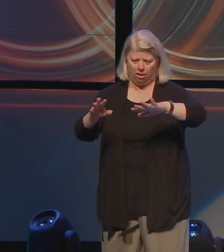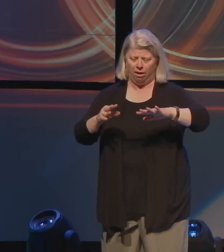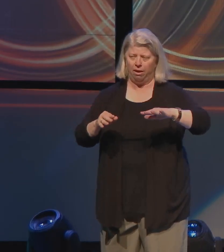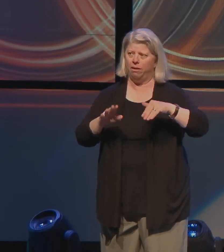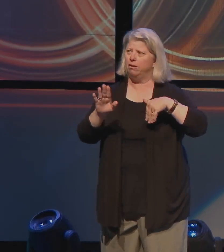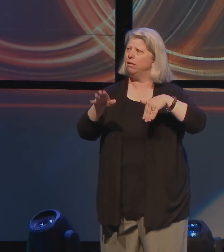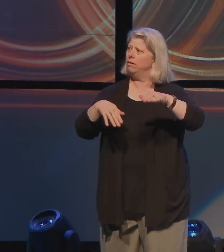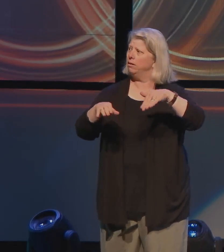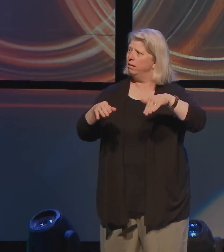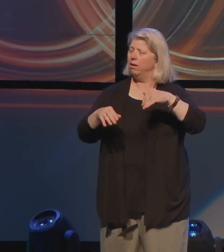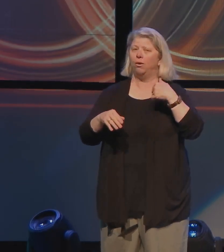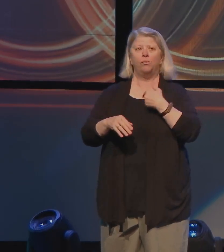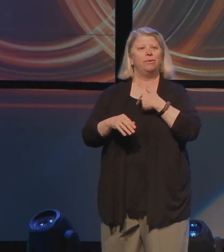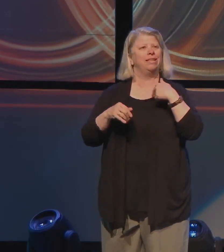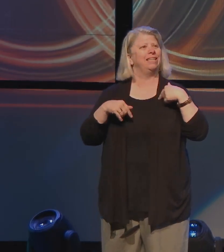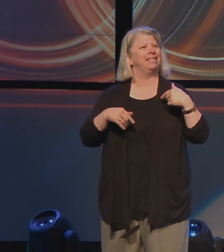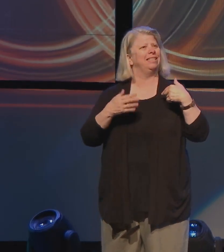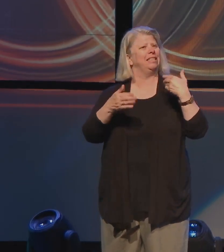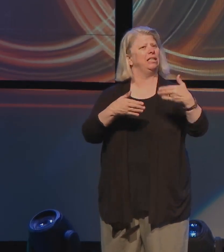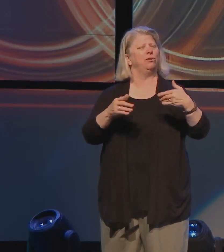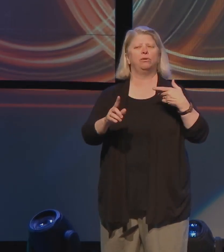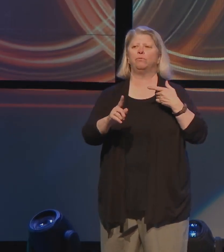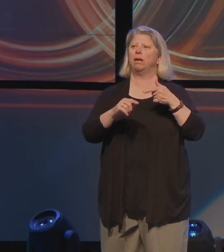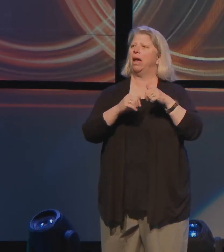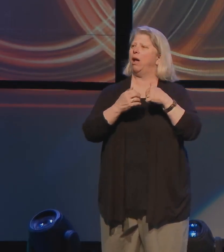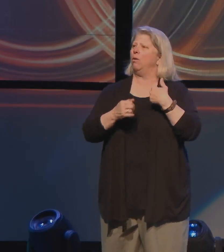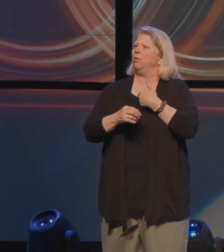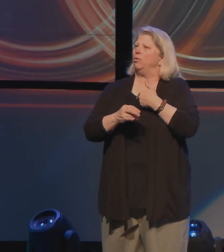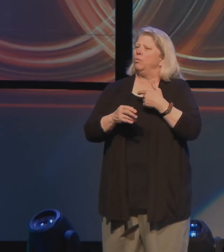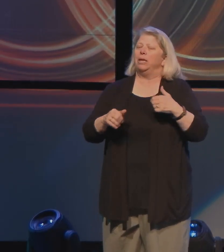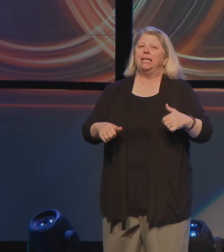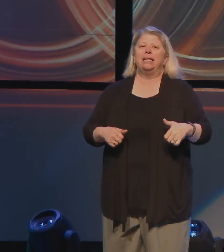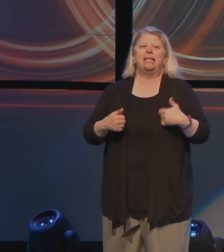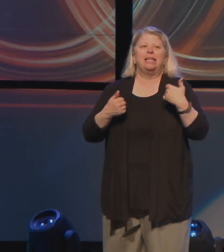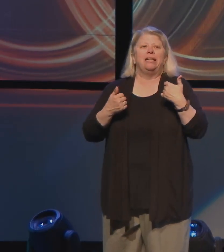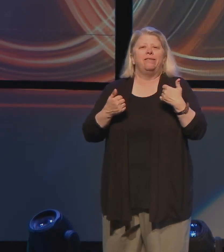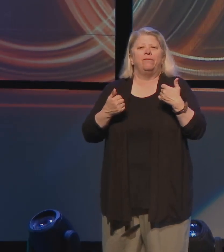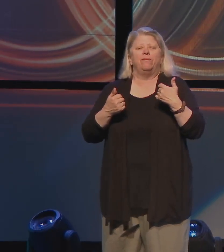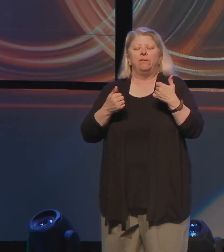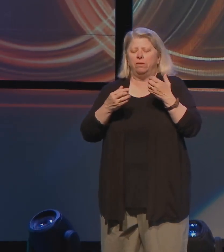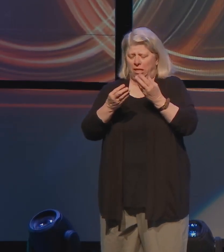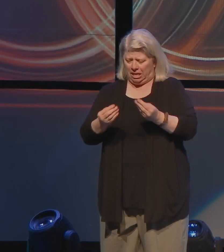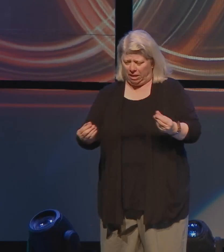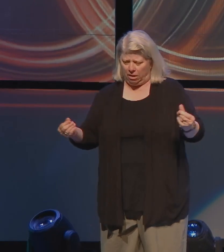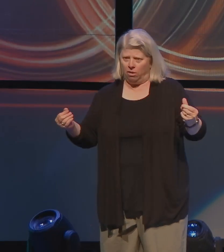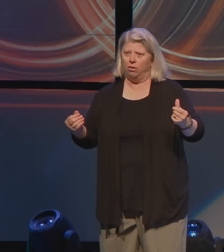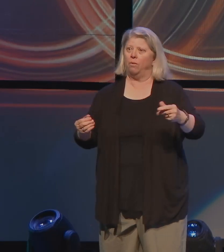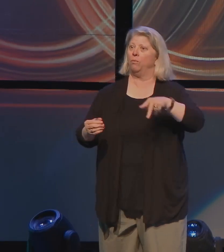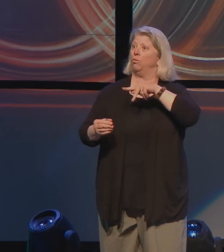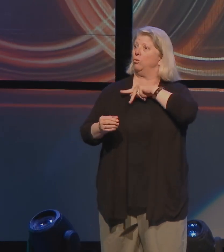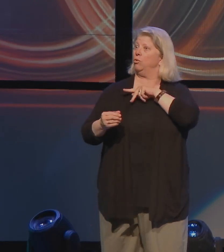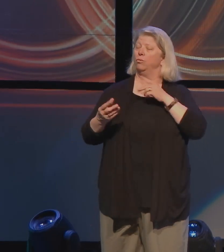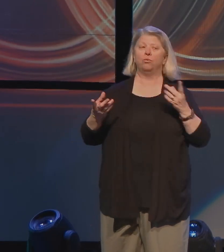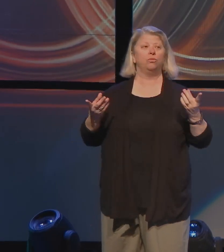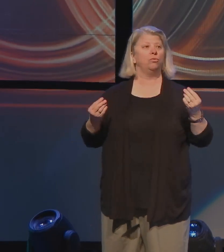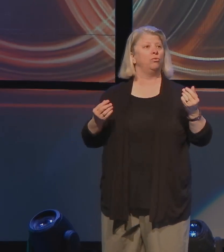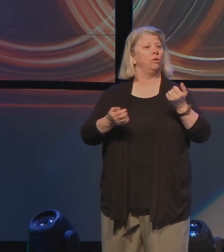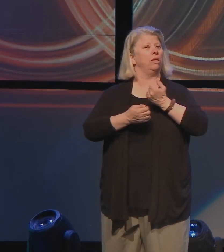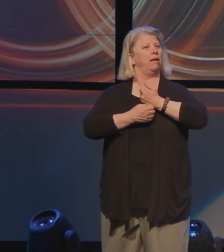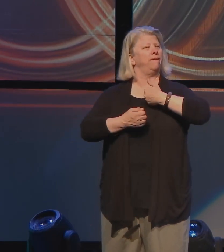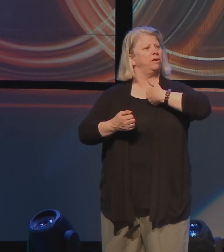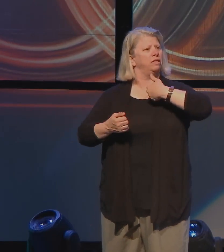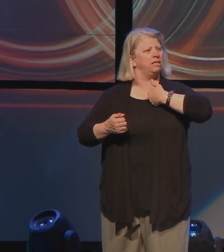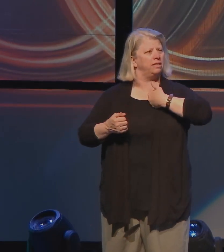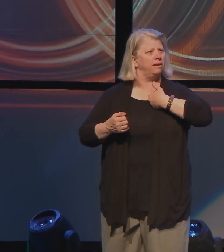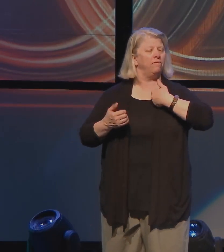on. And that's kind of what this series is all about, is how can we live into a life of healing personally? What can we do to love